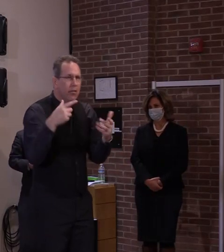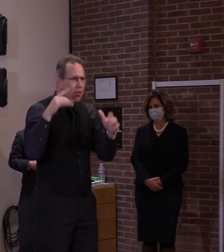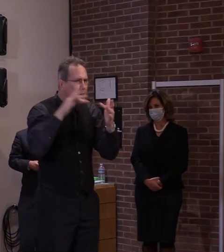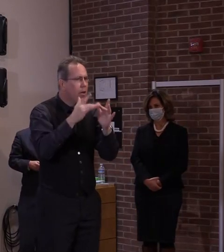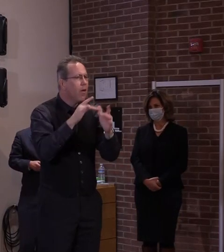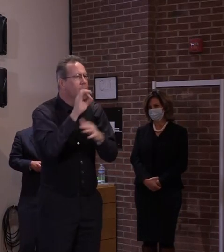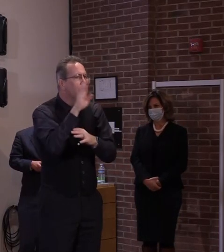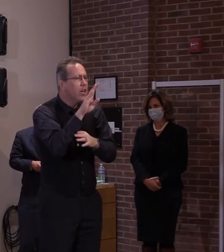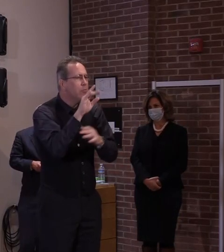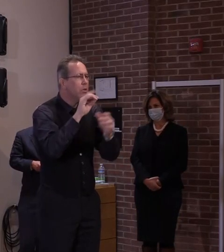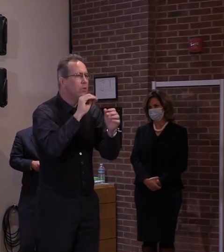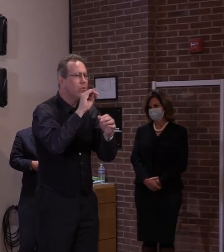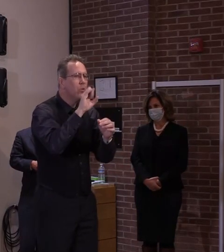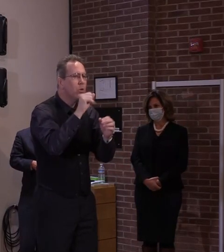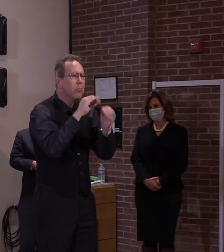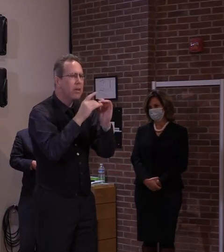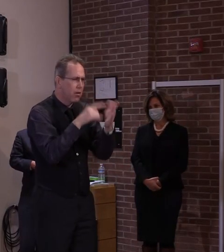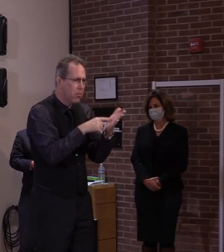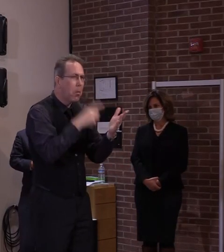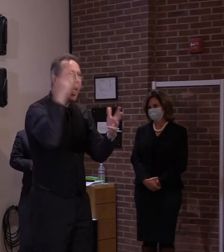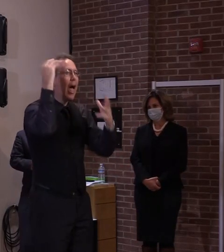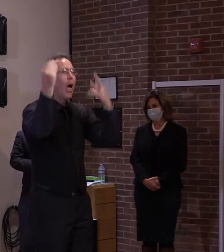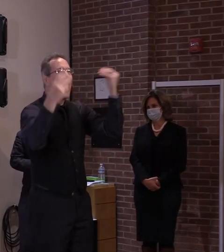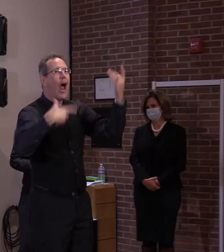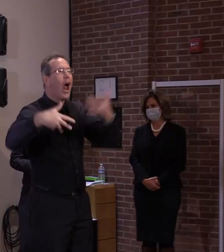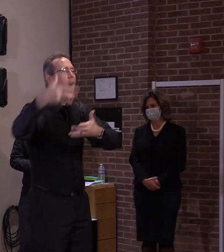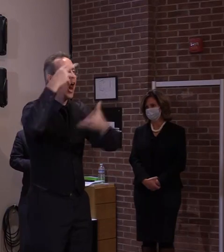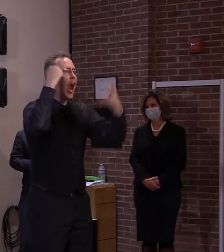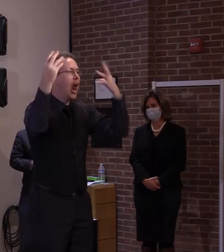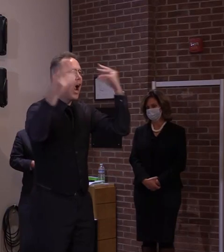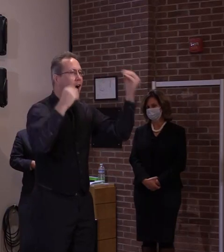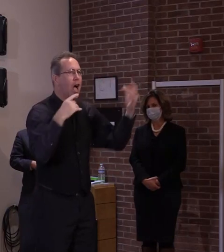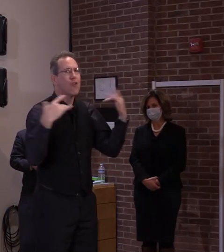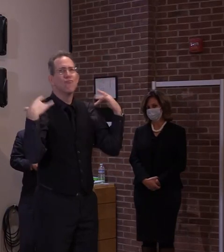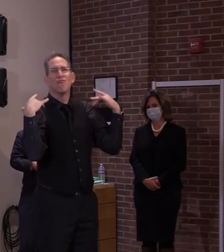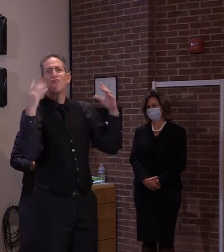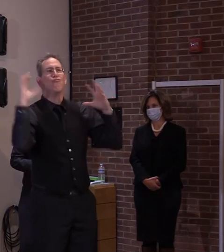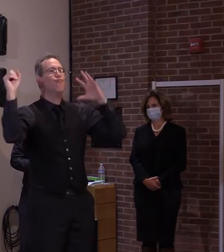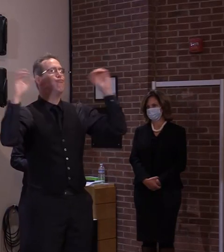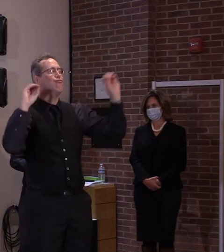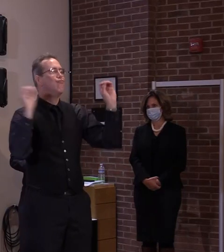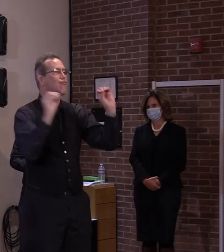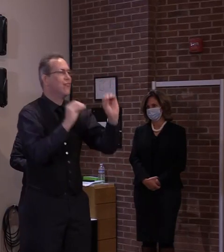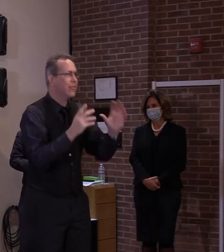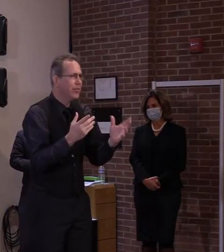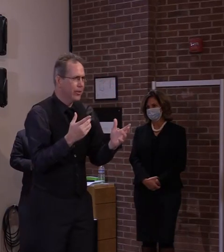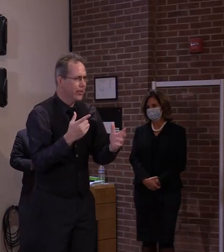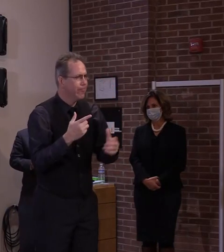in bars and they feel as though they're invincible at that point. No mask, it's a safe haven.